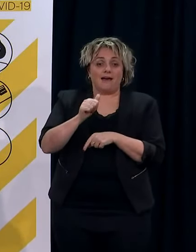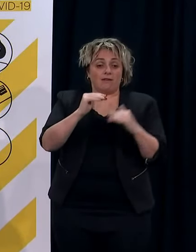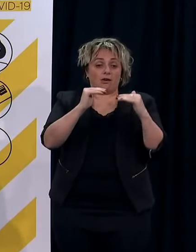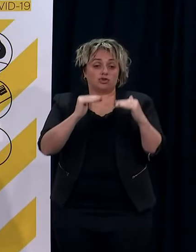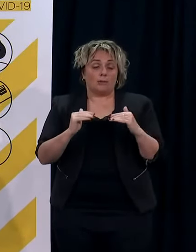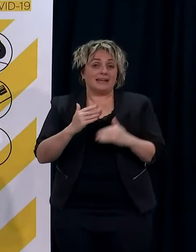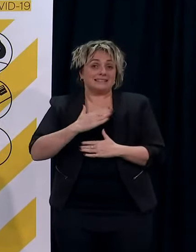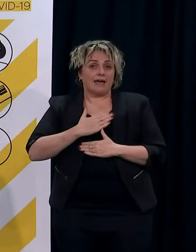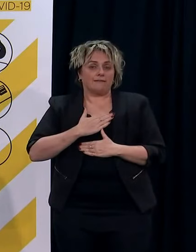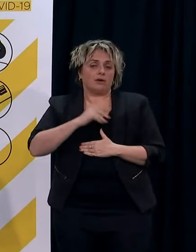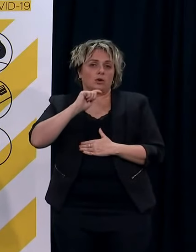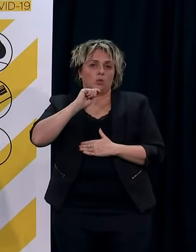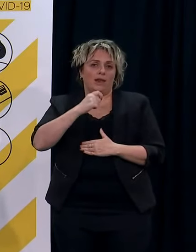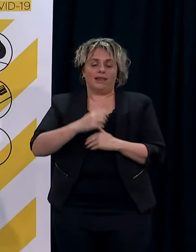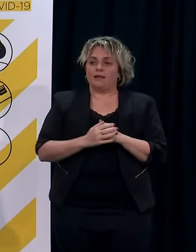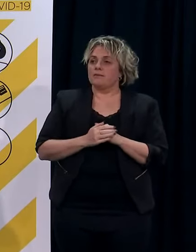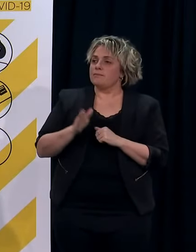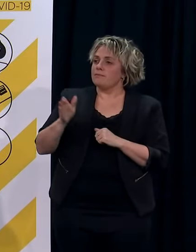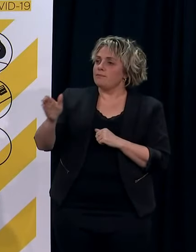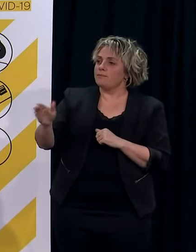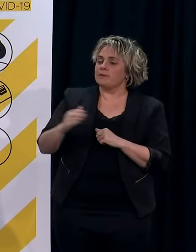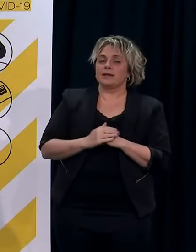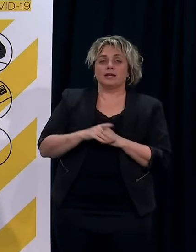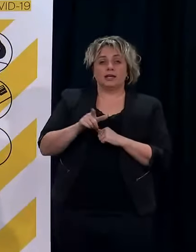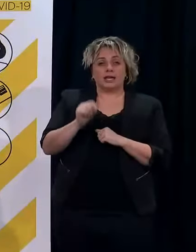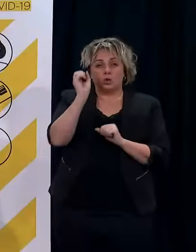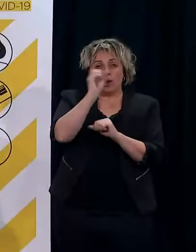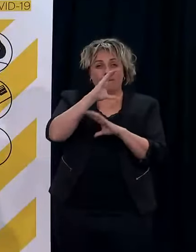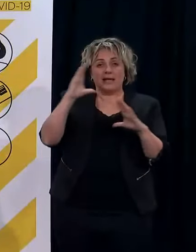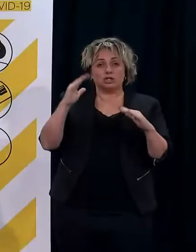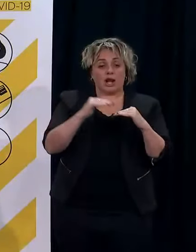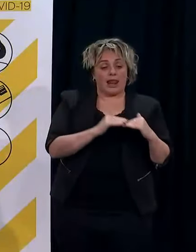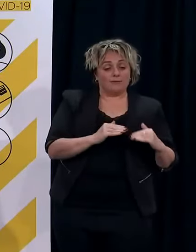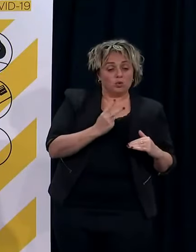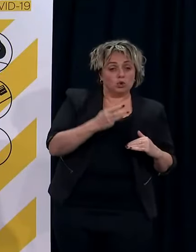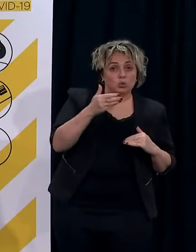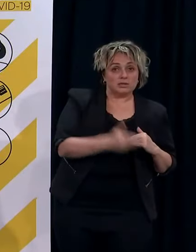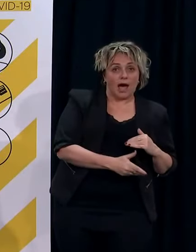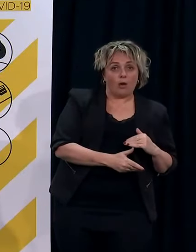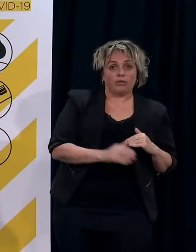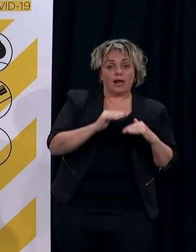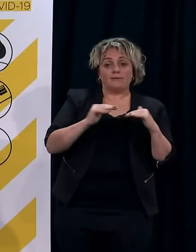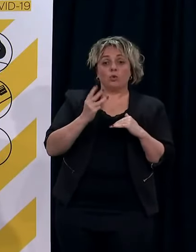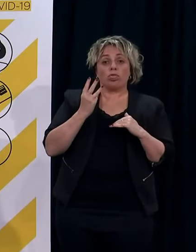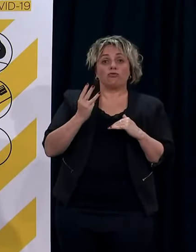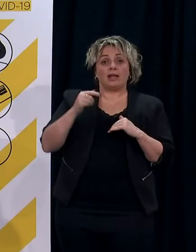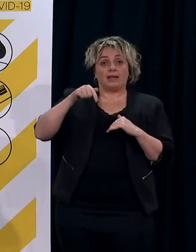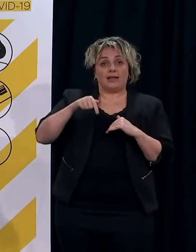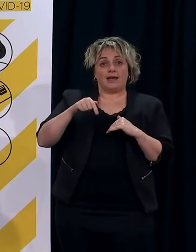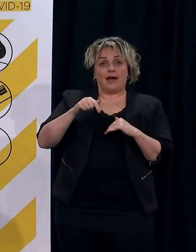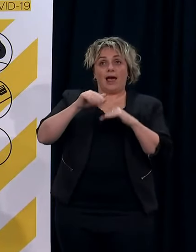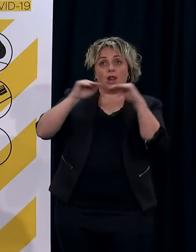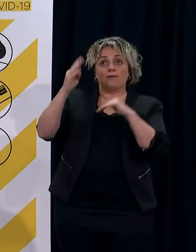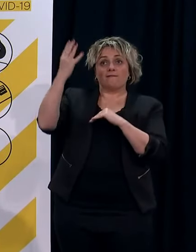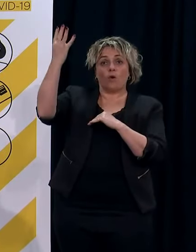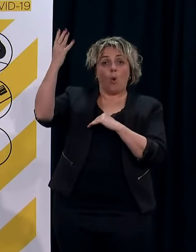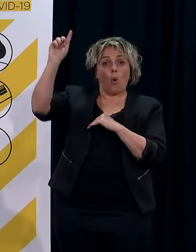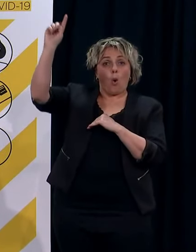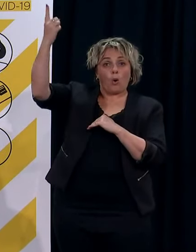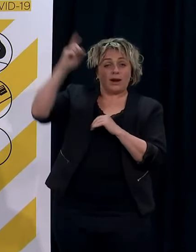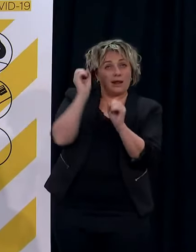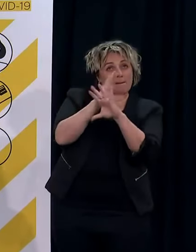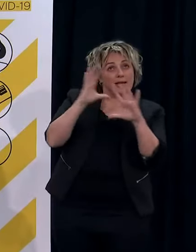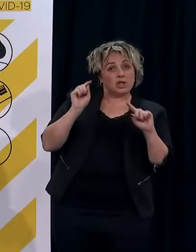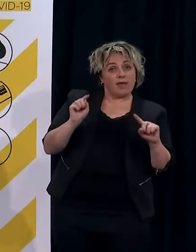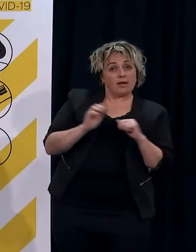fairly safe though, right? I mean, could you imagine level 2 for the South Island, level 3 for North, level 4 for Auckland, for instance? I don't want to get ahead of